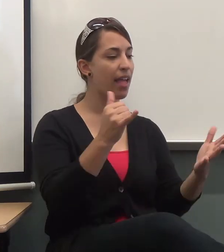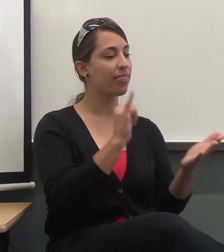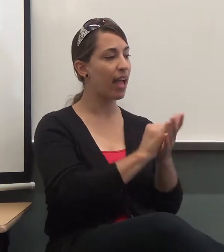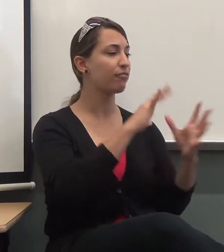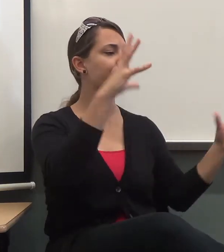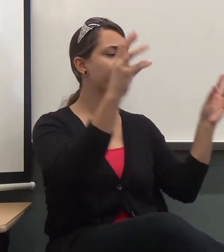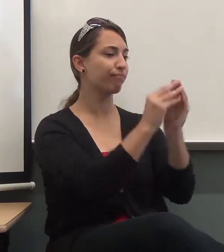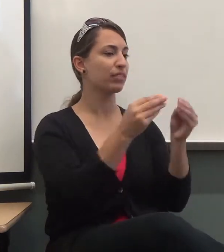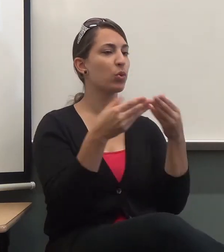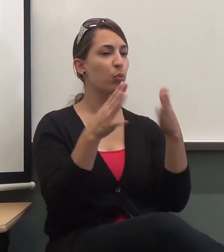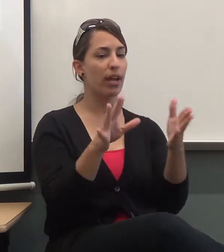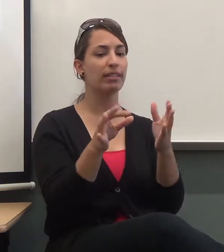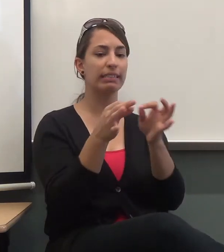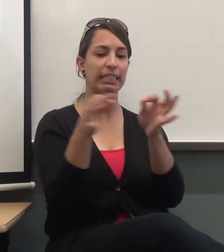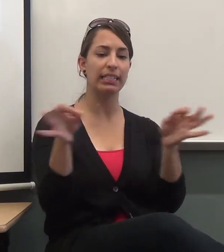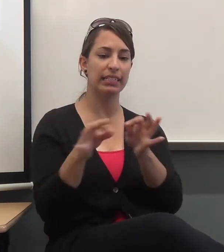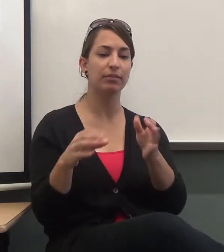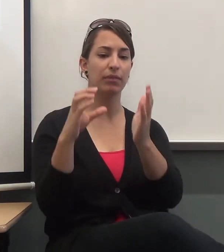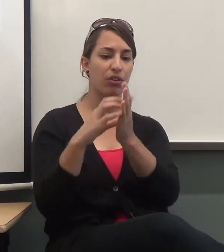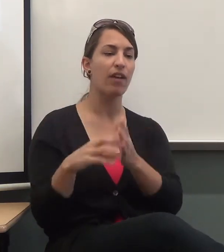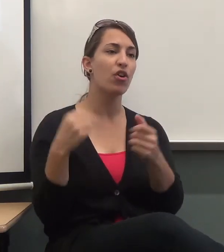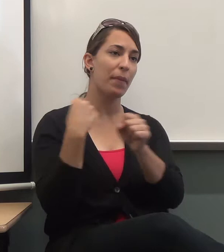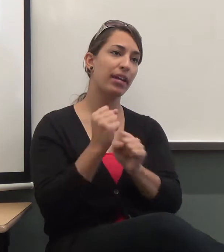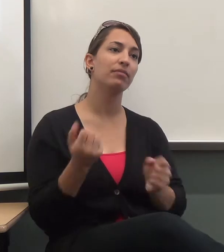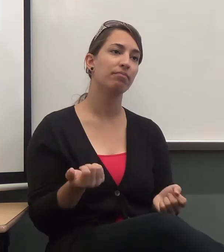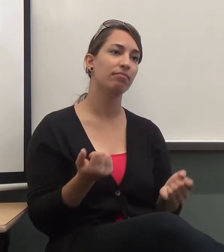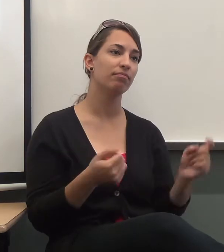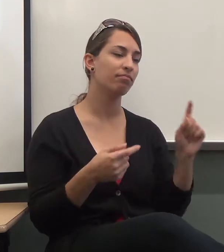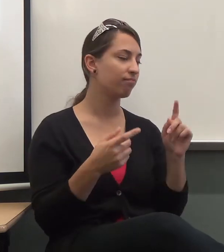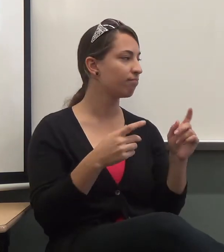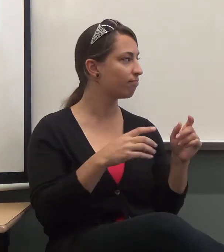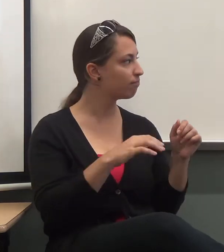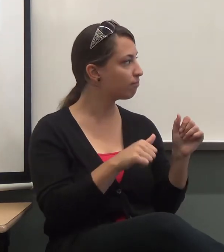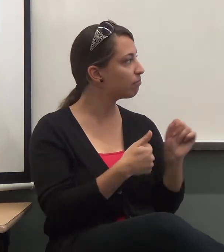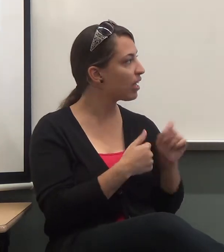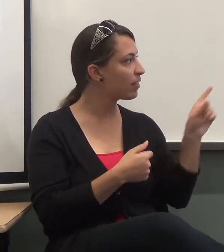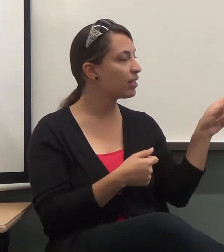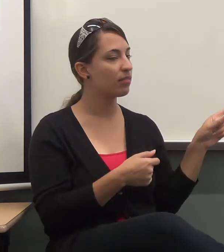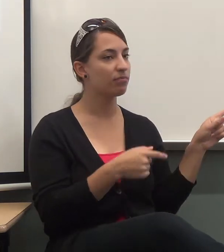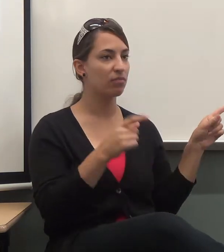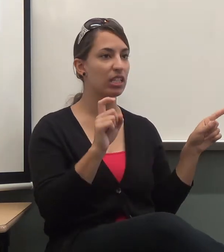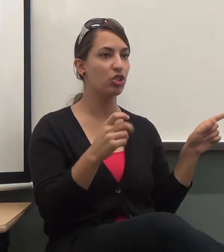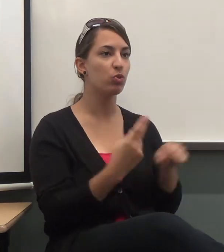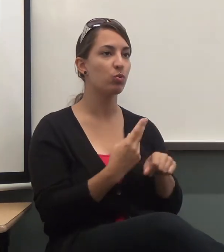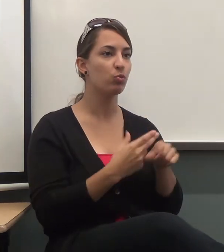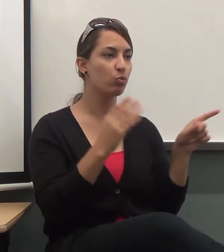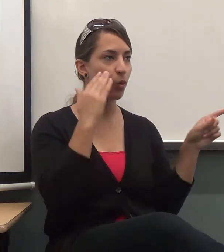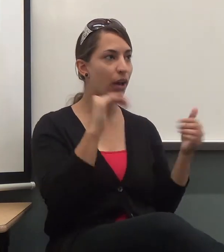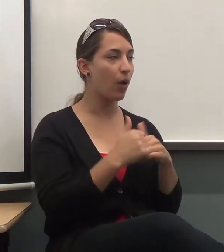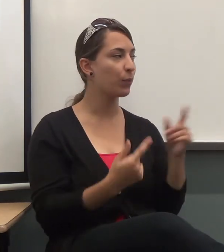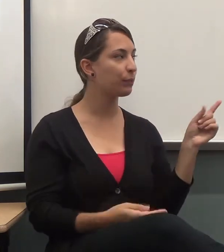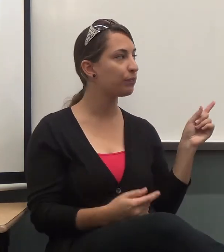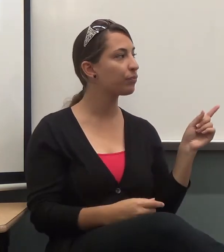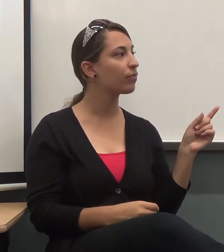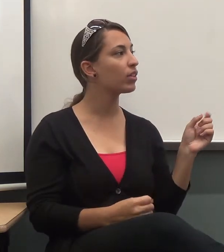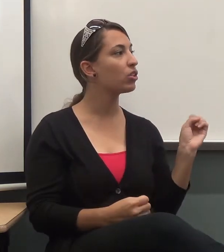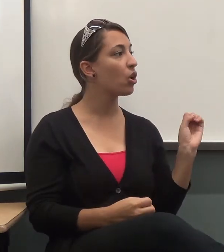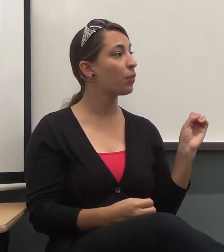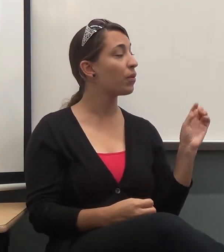reviewed it, we've looked at it, we've done practice on it. So all that is good. And this leads us to our